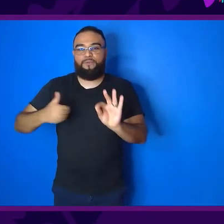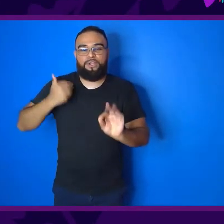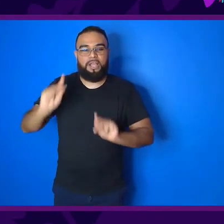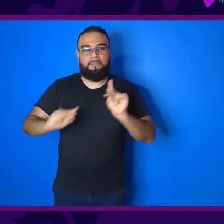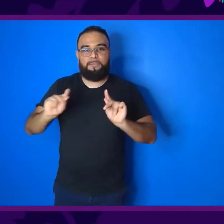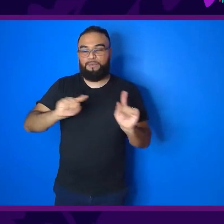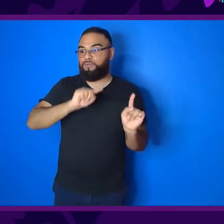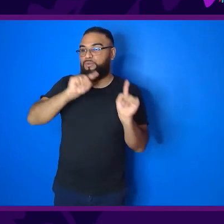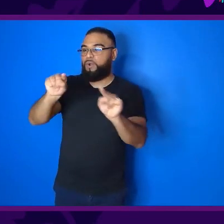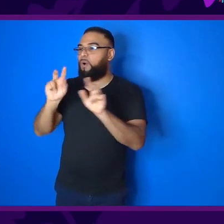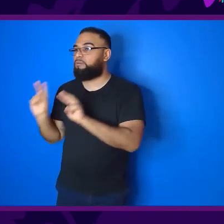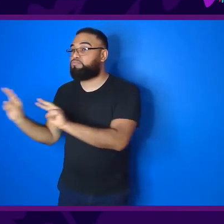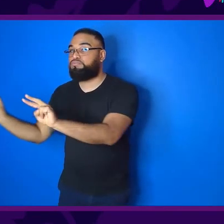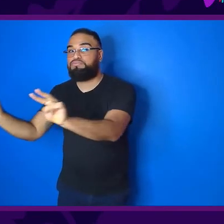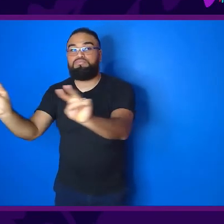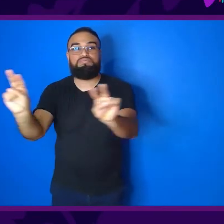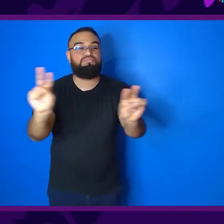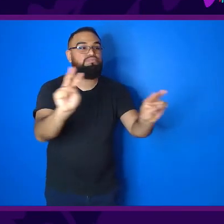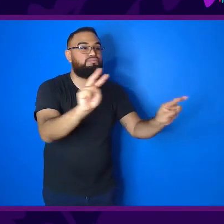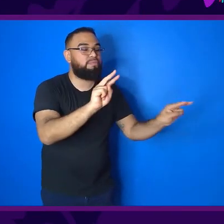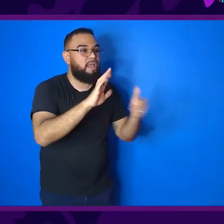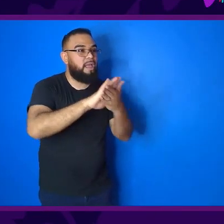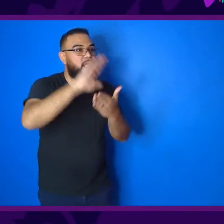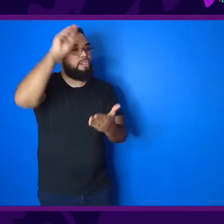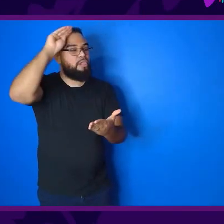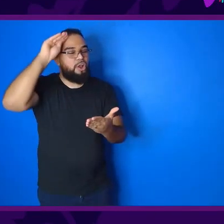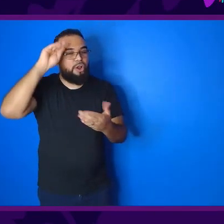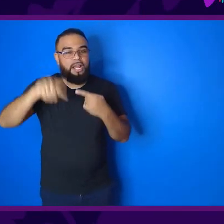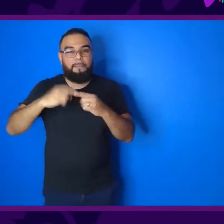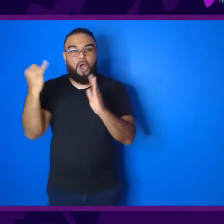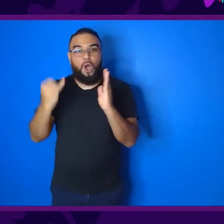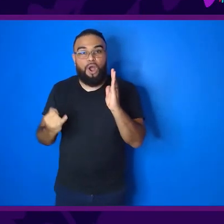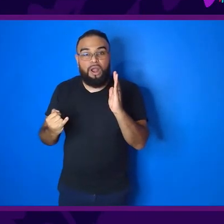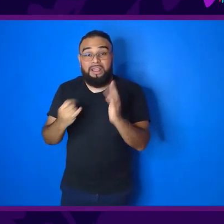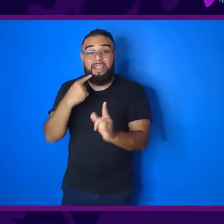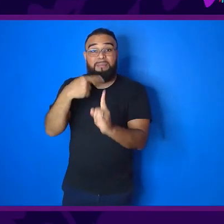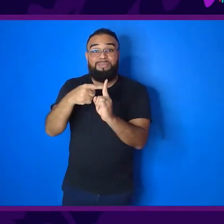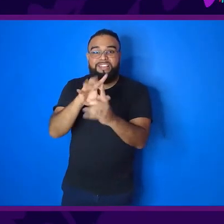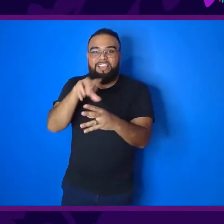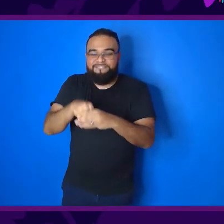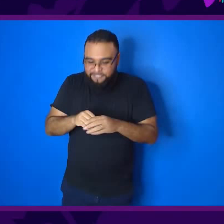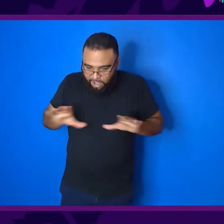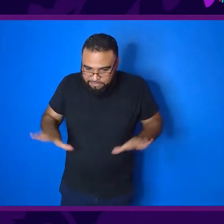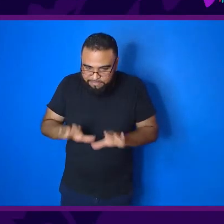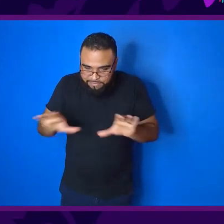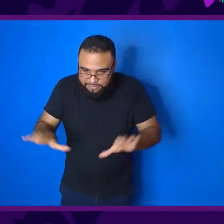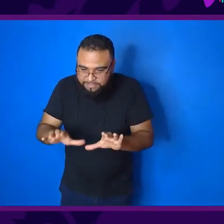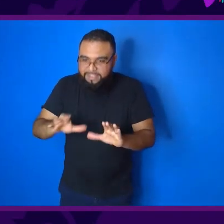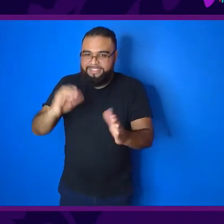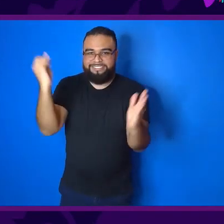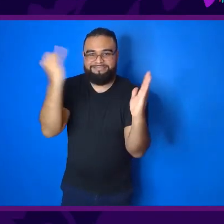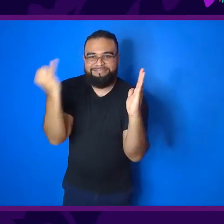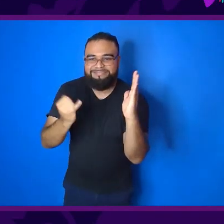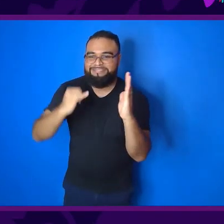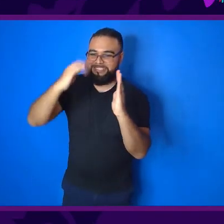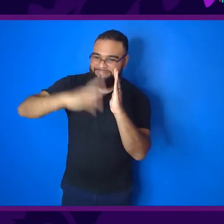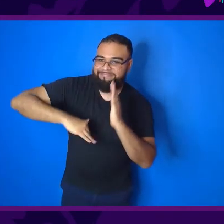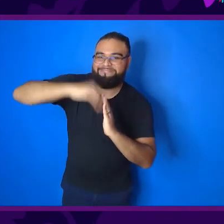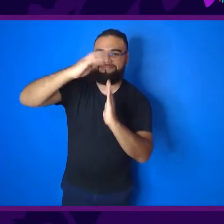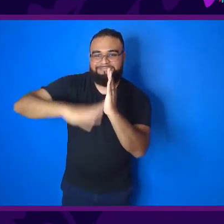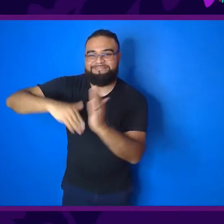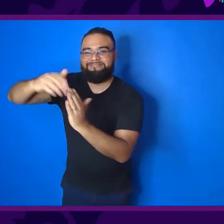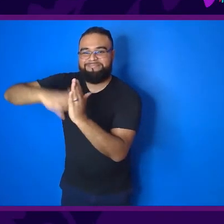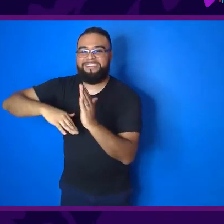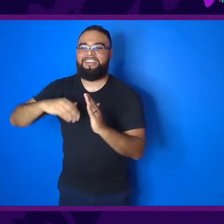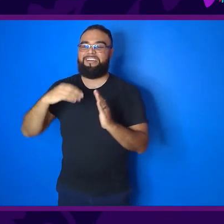and actually practice art, have their hands on, because we know this is so important, especially for our young people, so that they can keep themselves